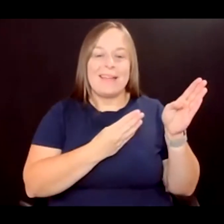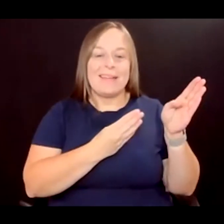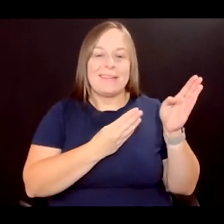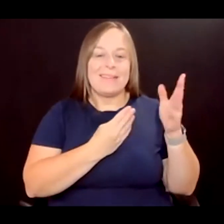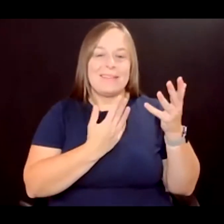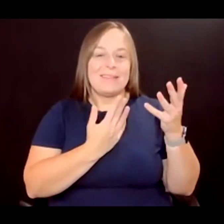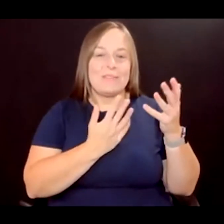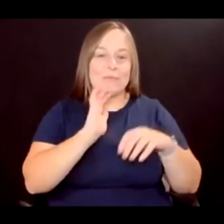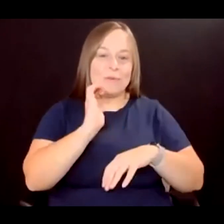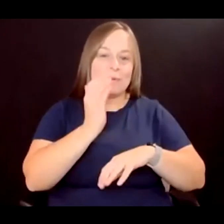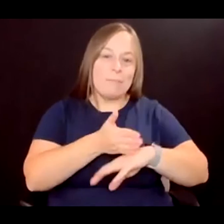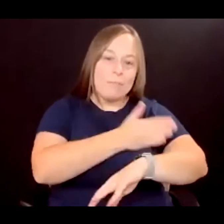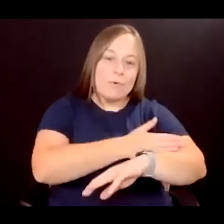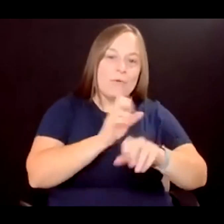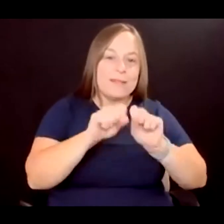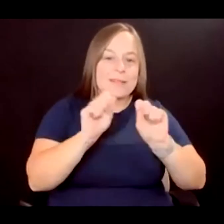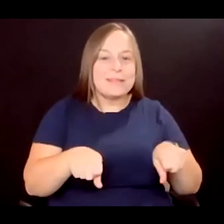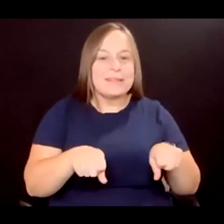in the chat.